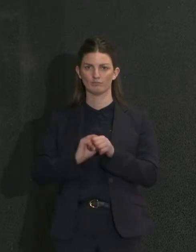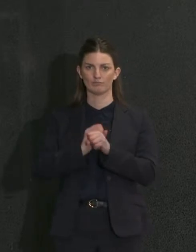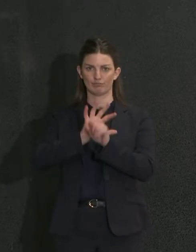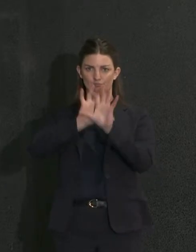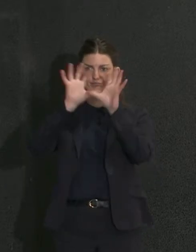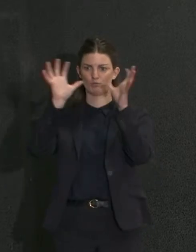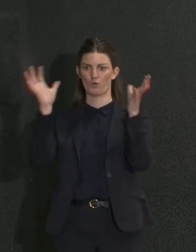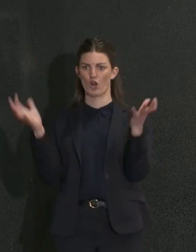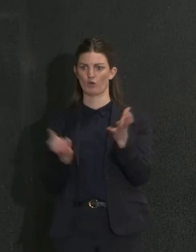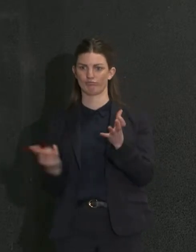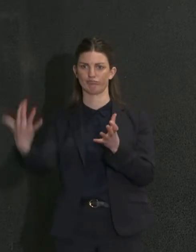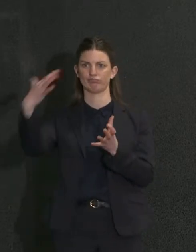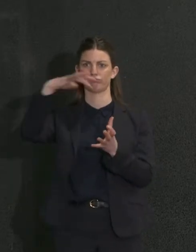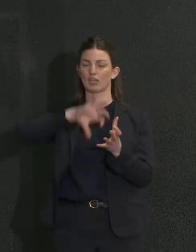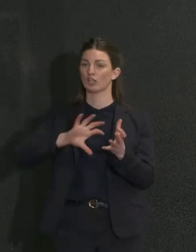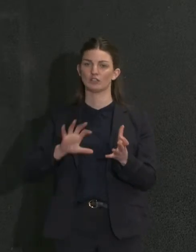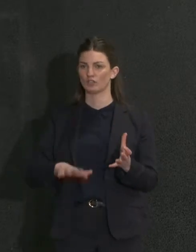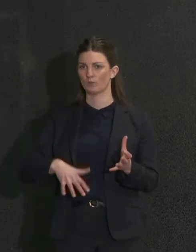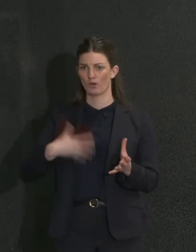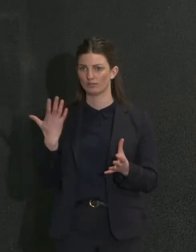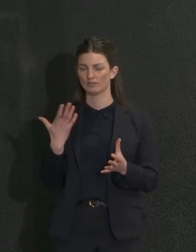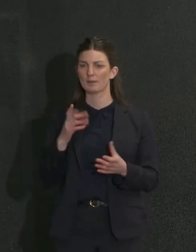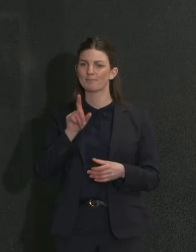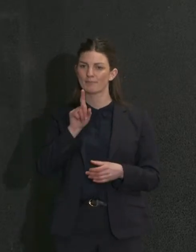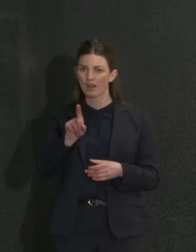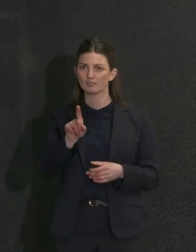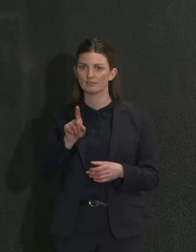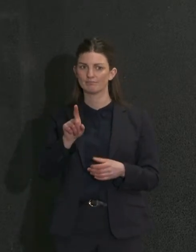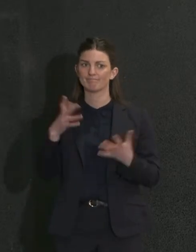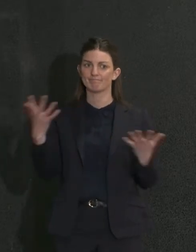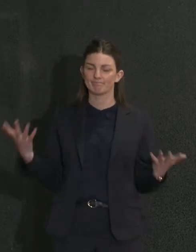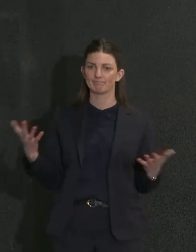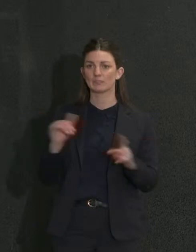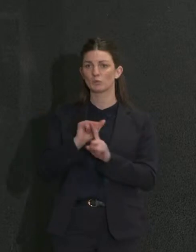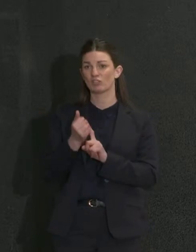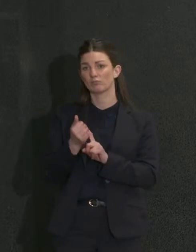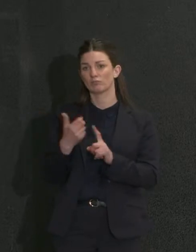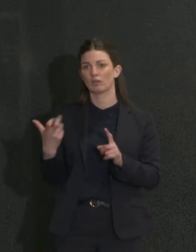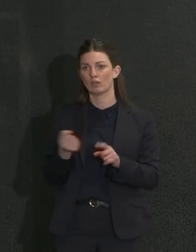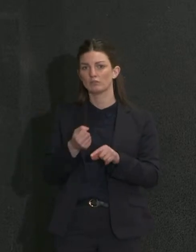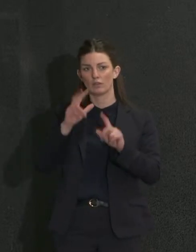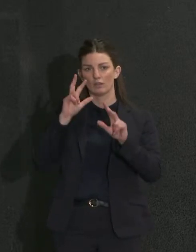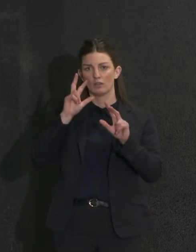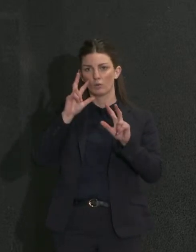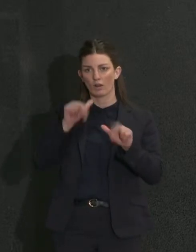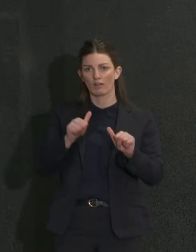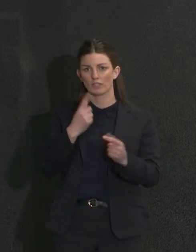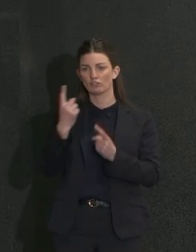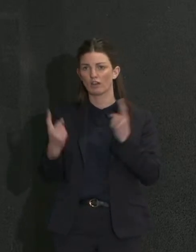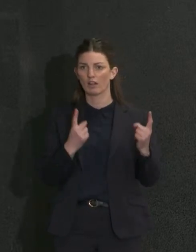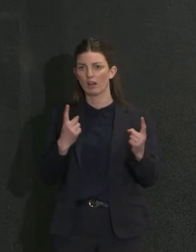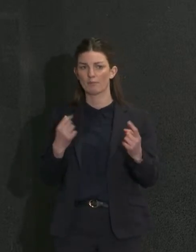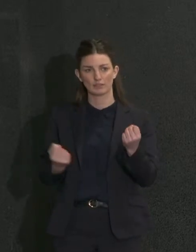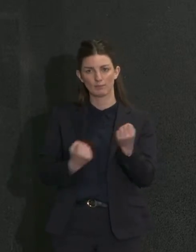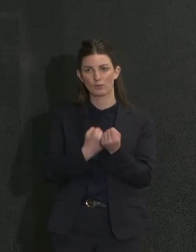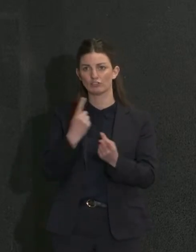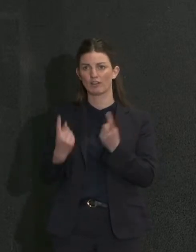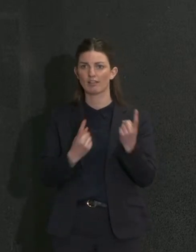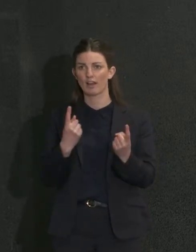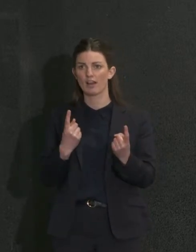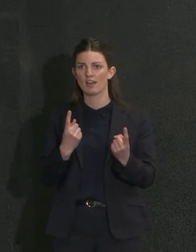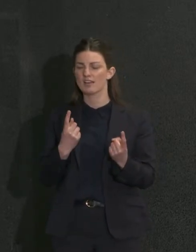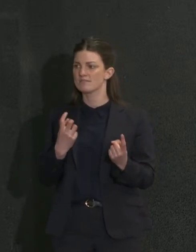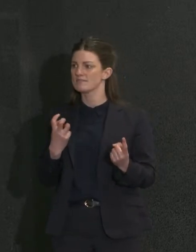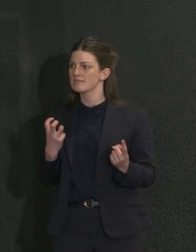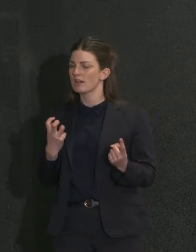pandemic. What we have to do, though, is we have to look out for each other, and we have to channel that sense of frustration and the